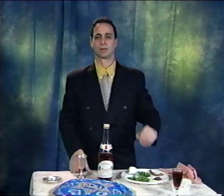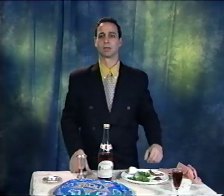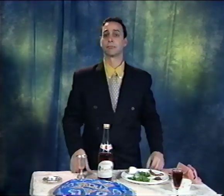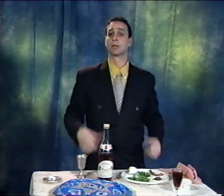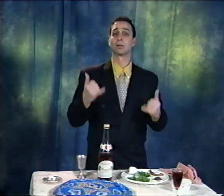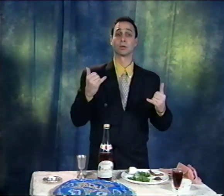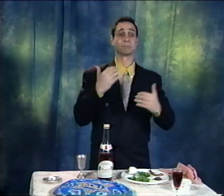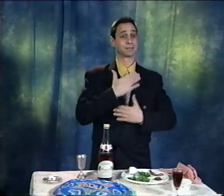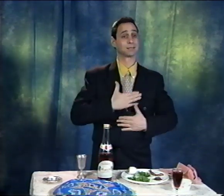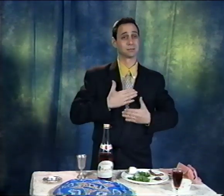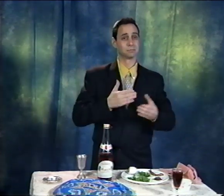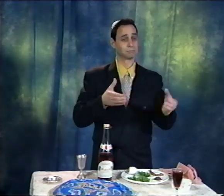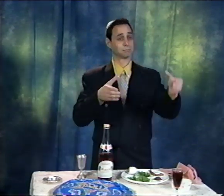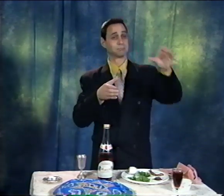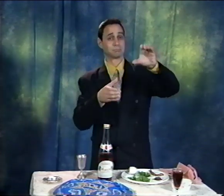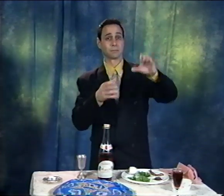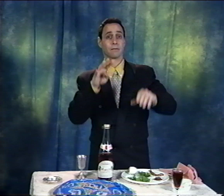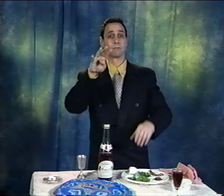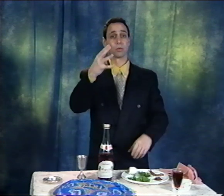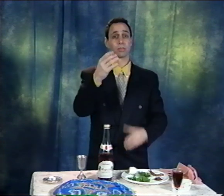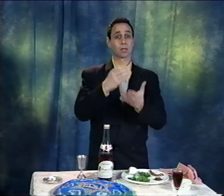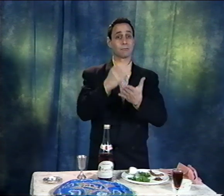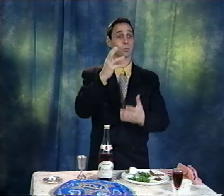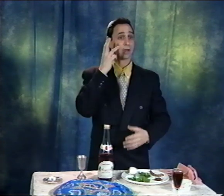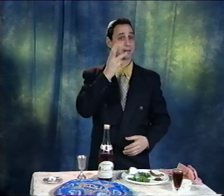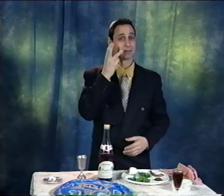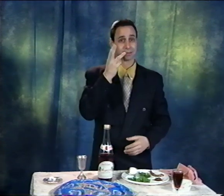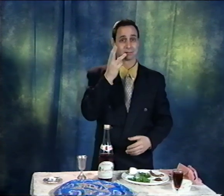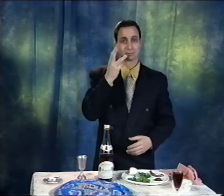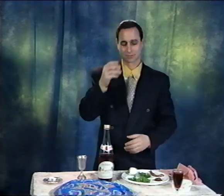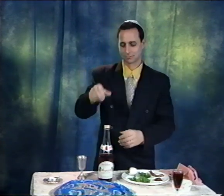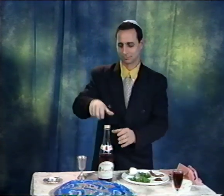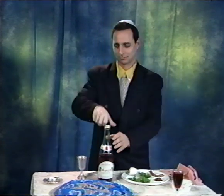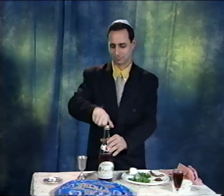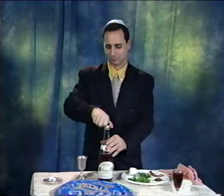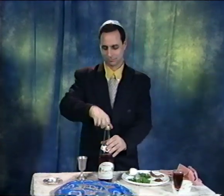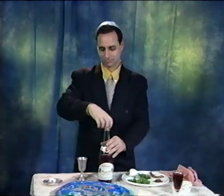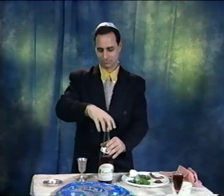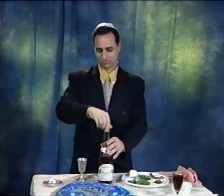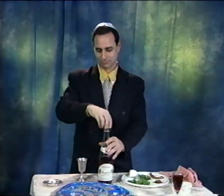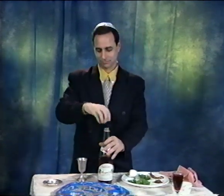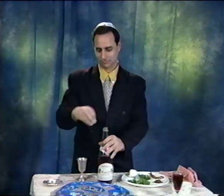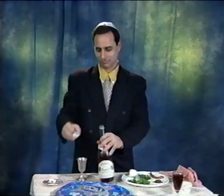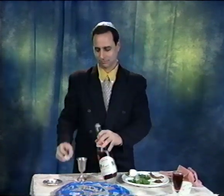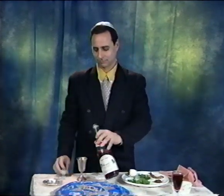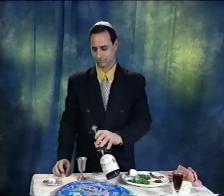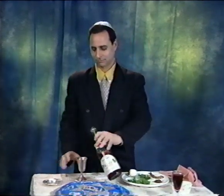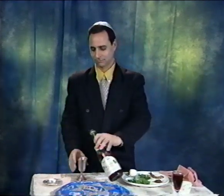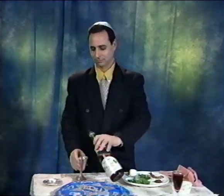Okay. Now, please pour the fourth cup of wine.